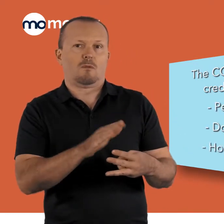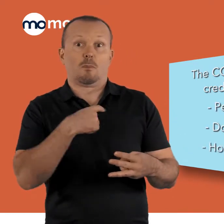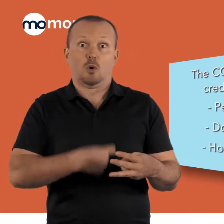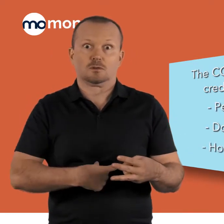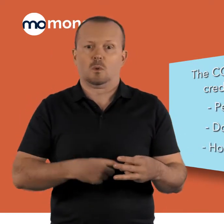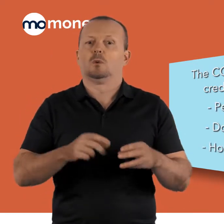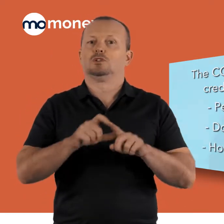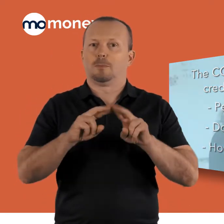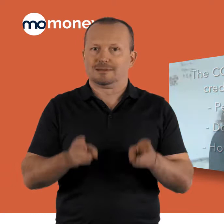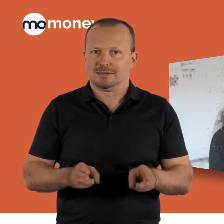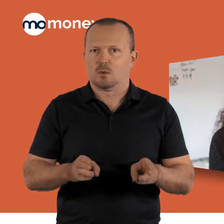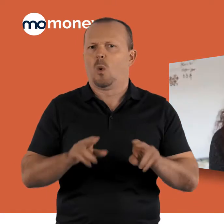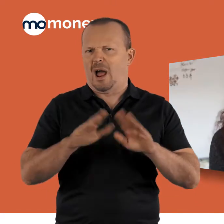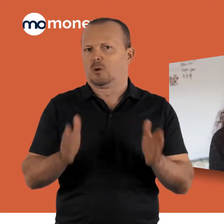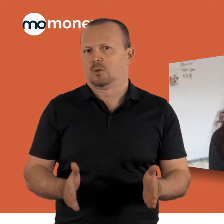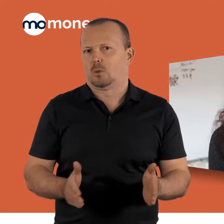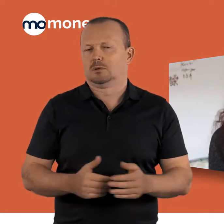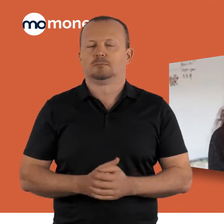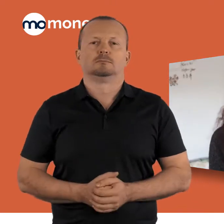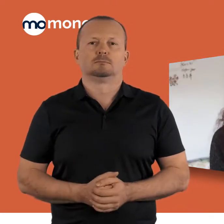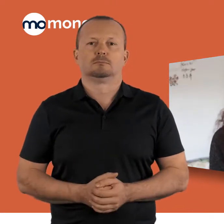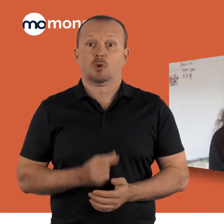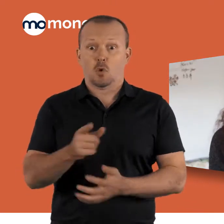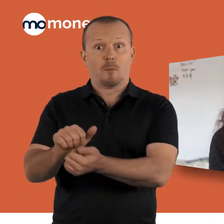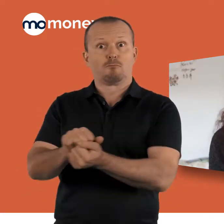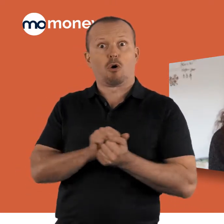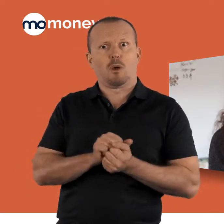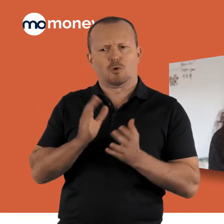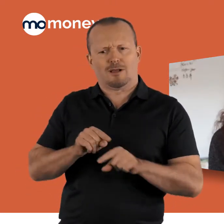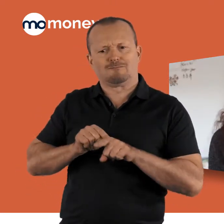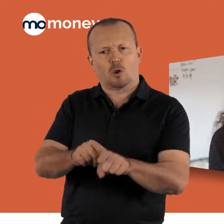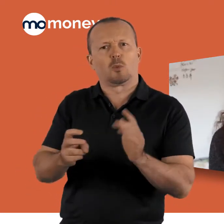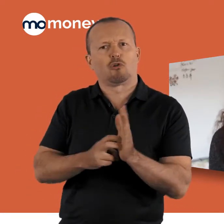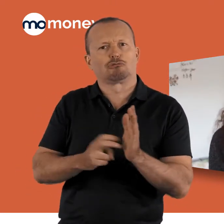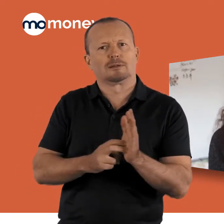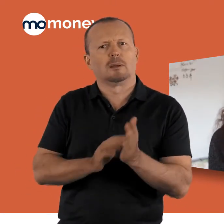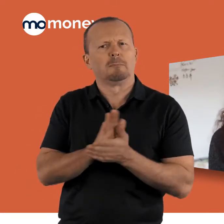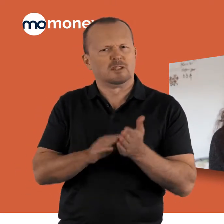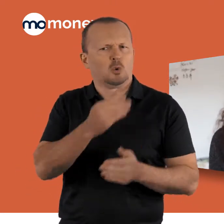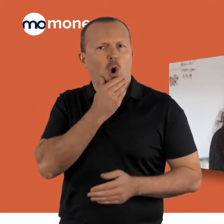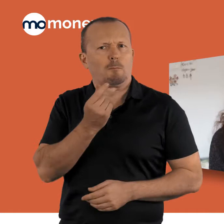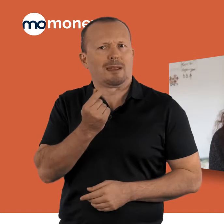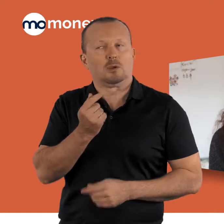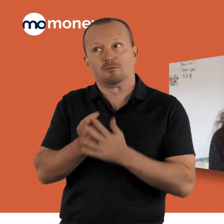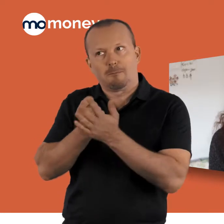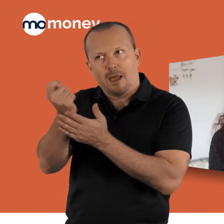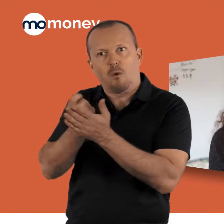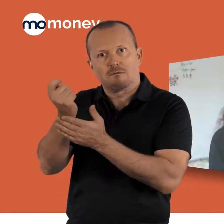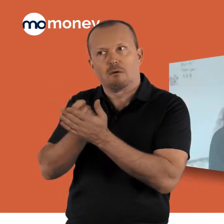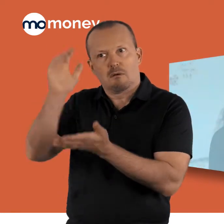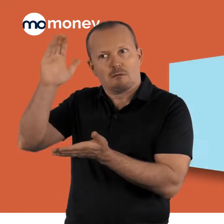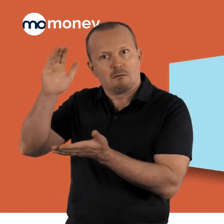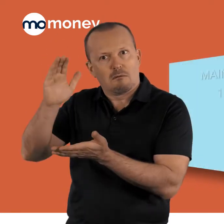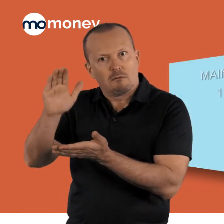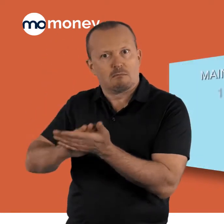As a borrower, you have to meet the terms of the contract. This will likely mean that you have a debt that you have to make payments for periodically until it's